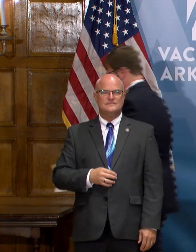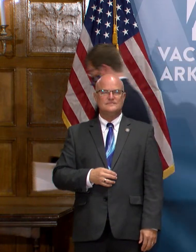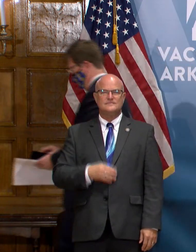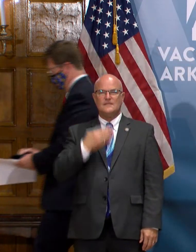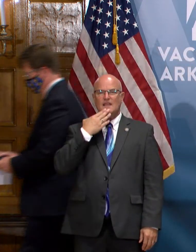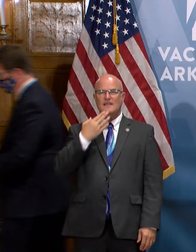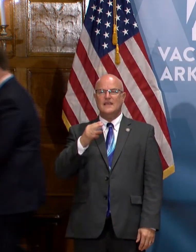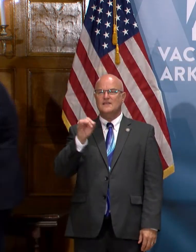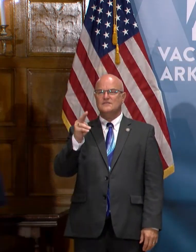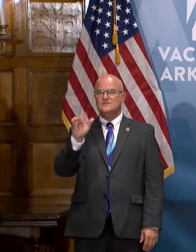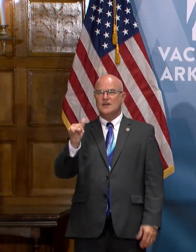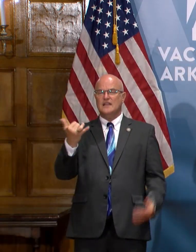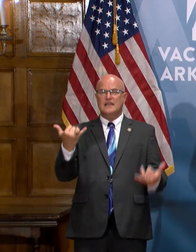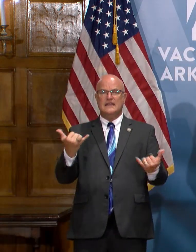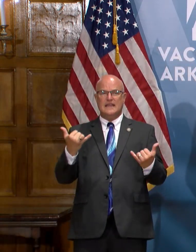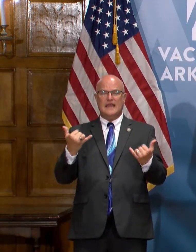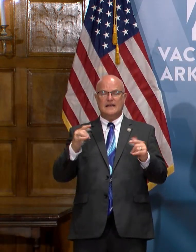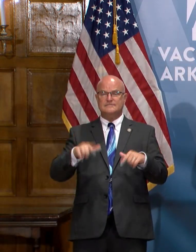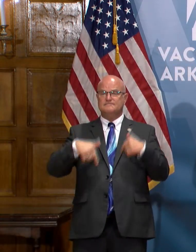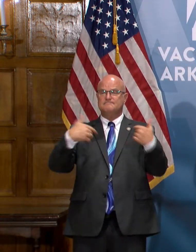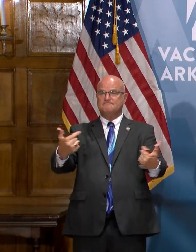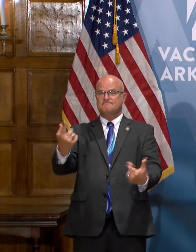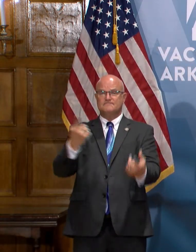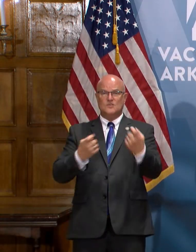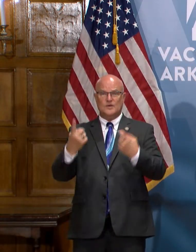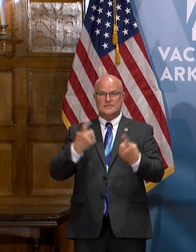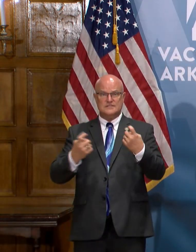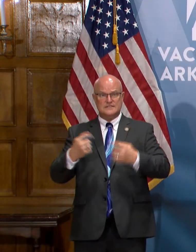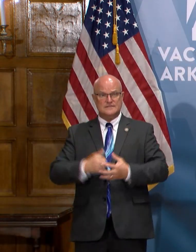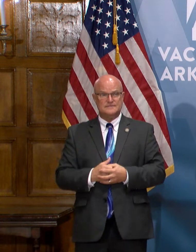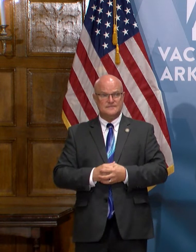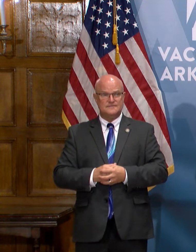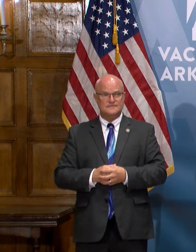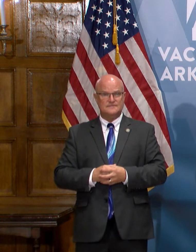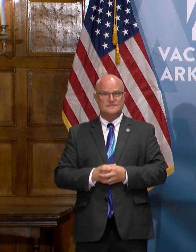Thank you, Johnny. And with that, we'll be happy to take any questions.